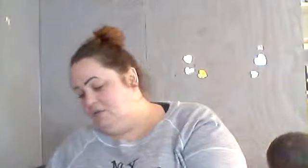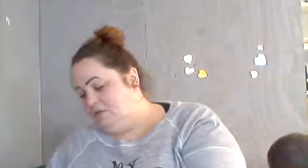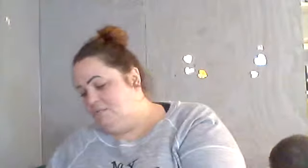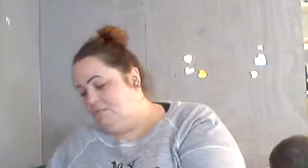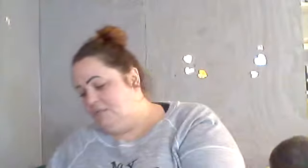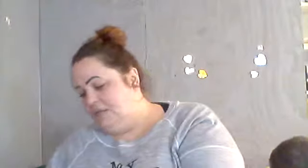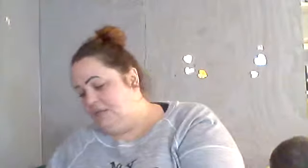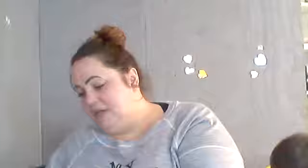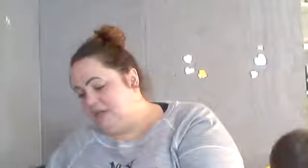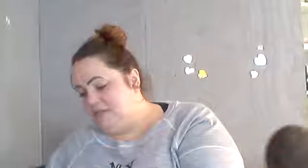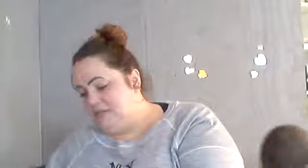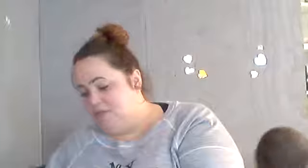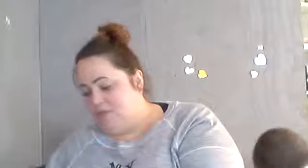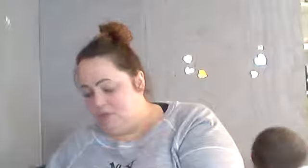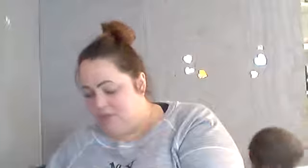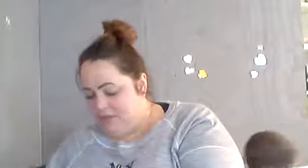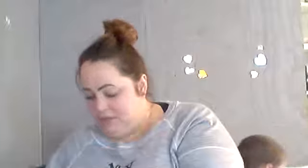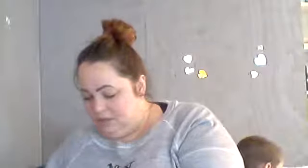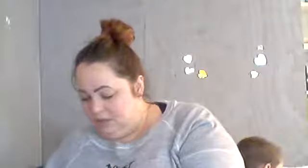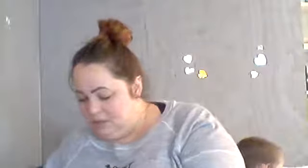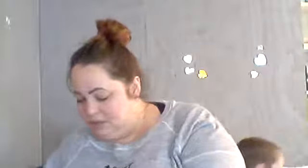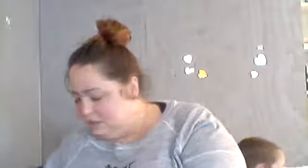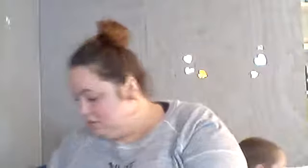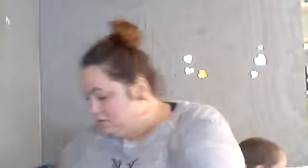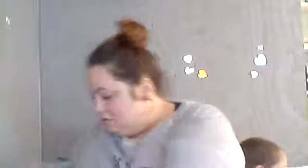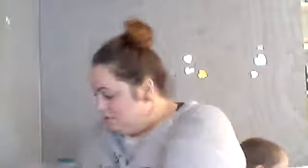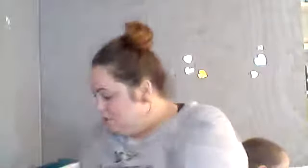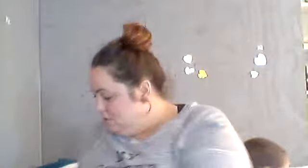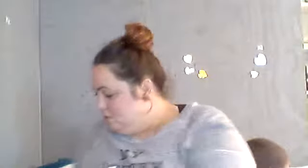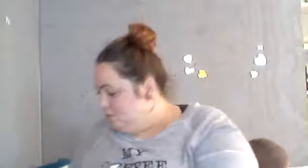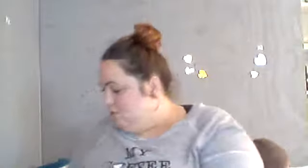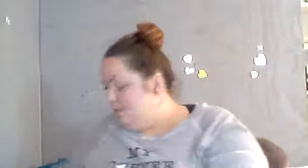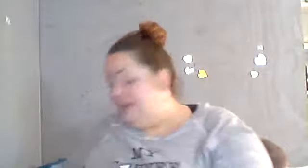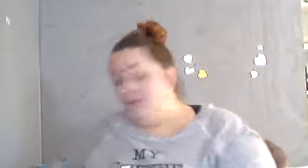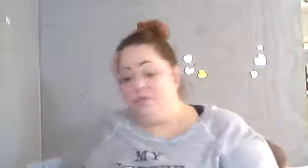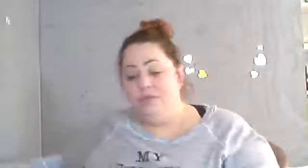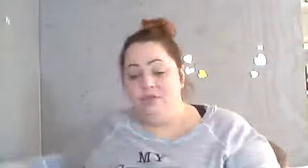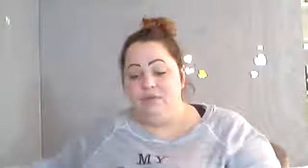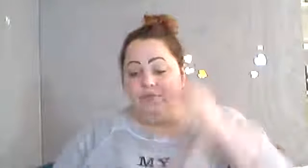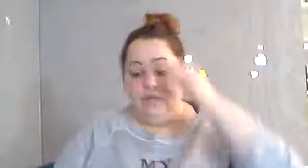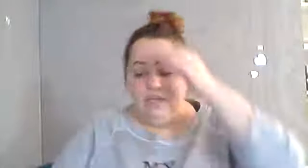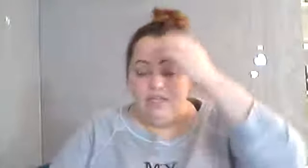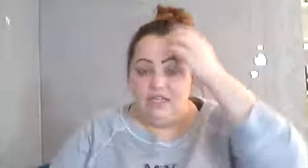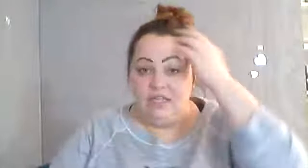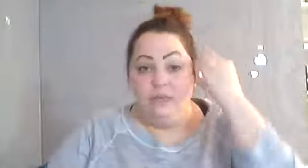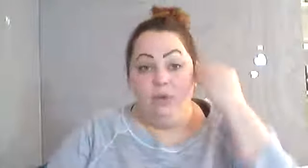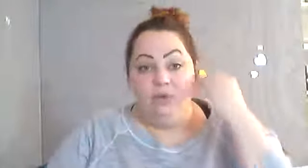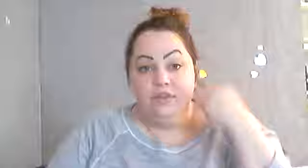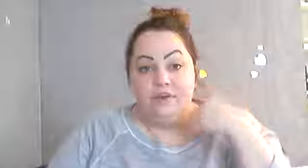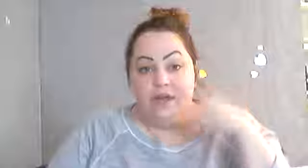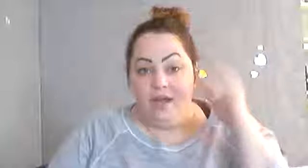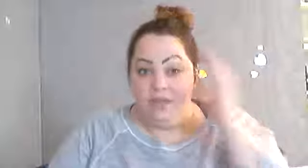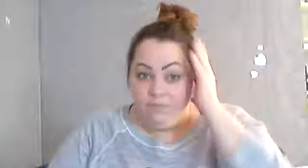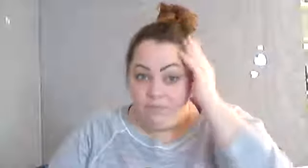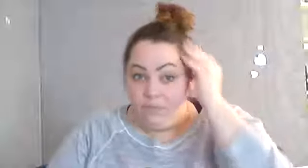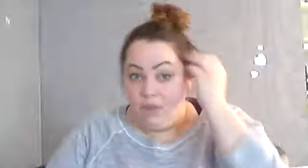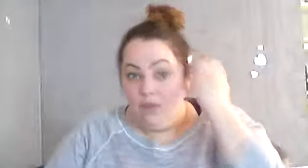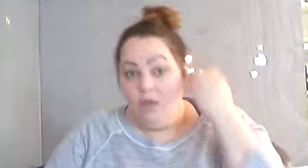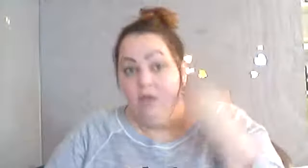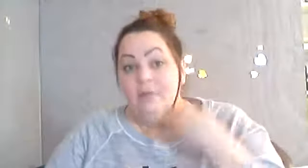should be at least in Unit 3 or entering Unit 3. I think that's about where they're at. But as